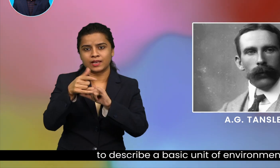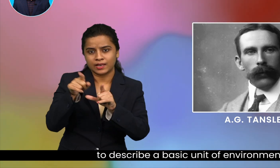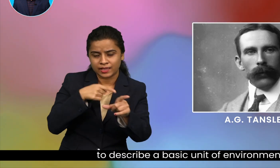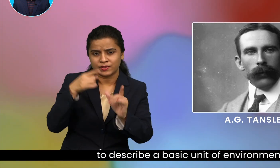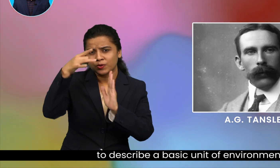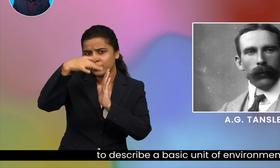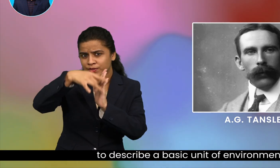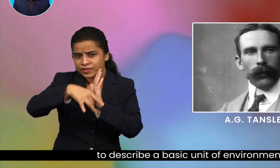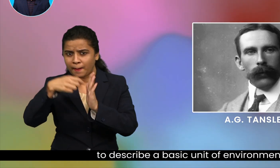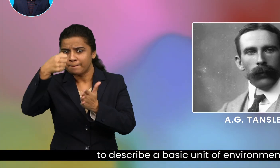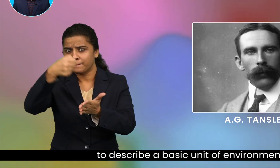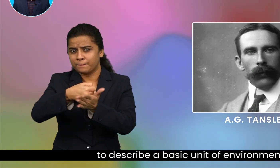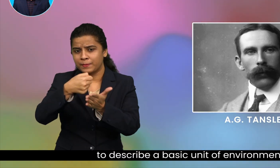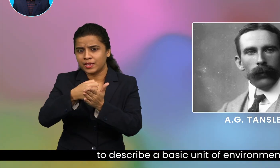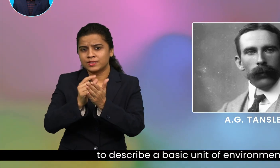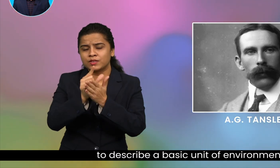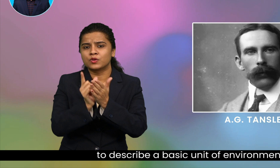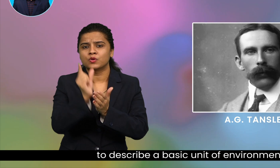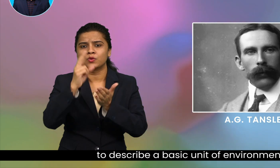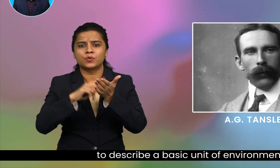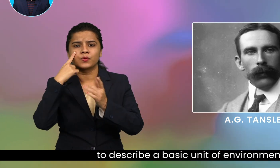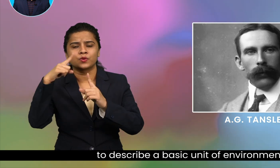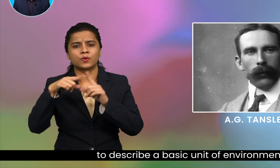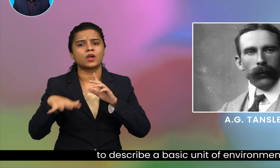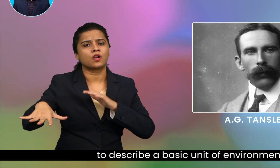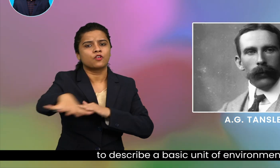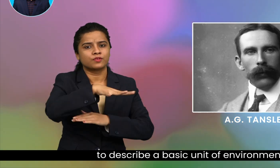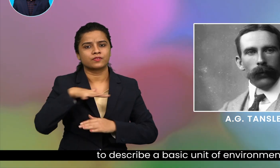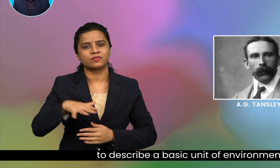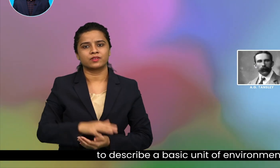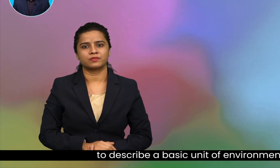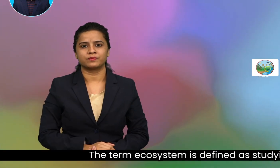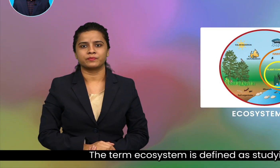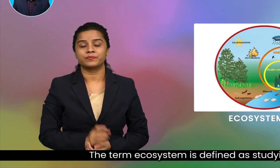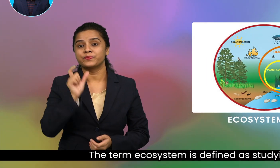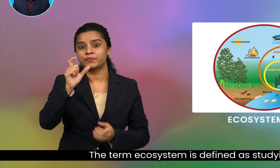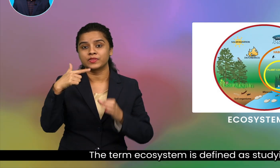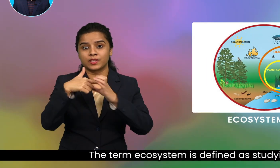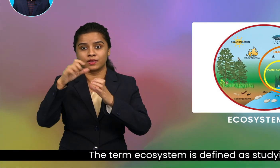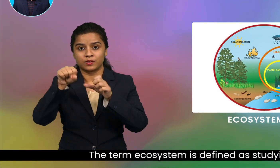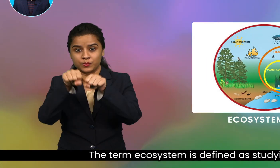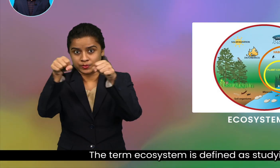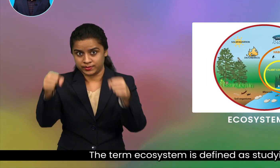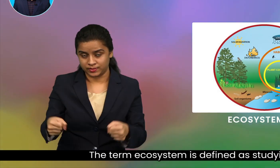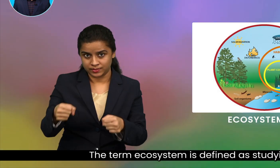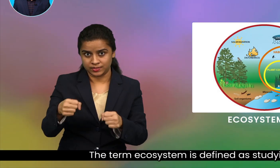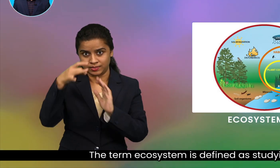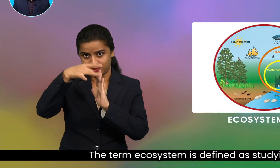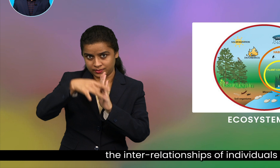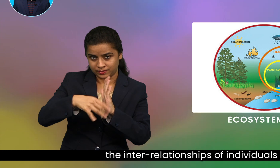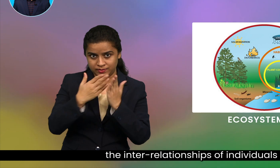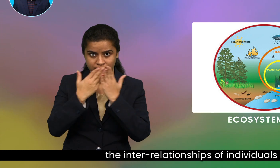to describe a basic unit of environment. The term ecosystem is defined